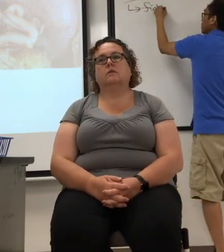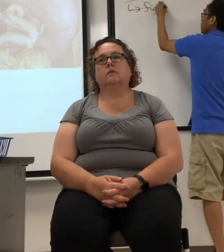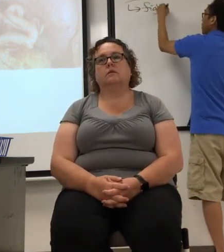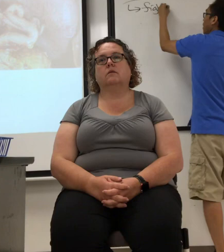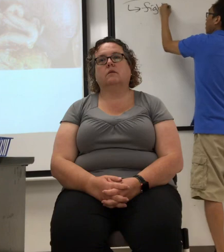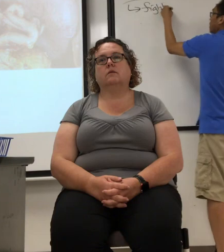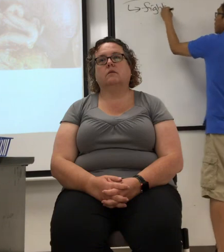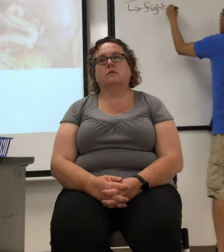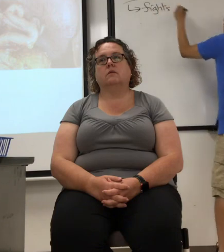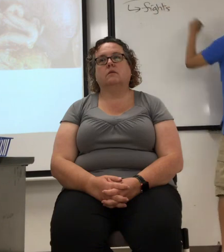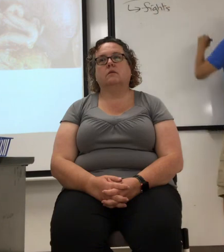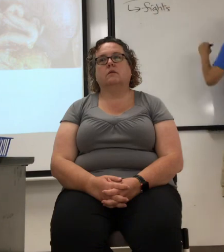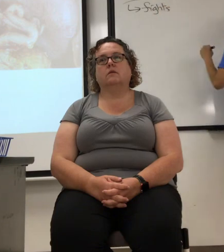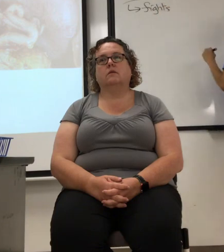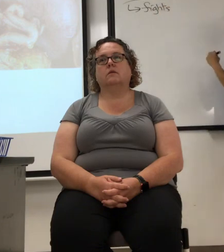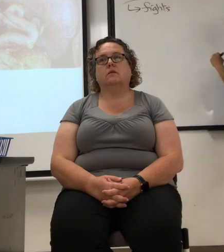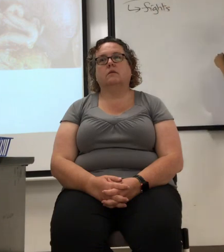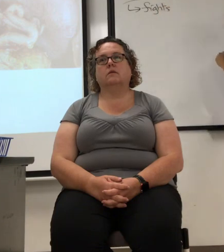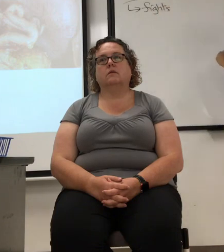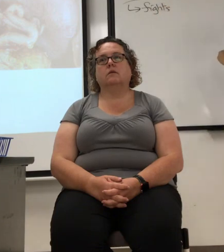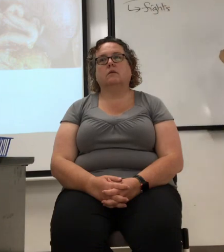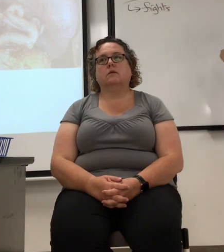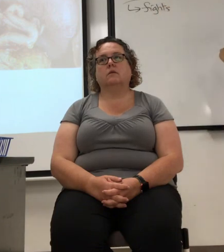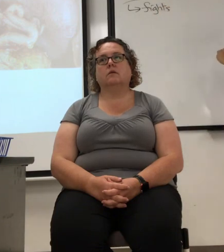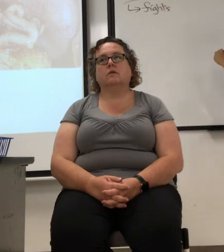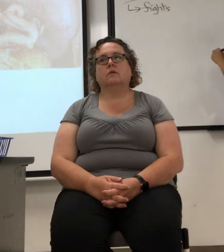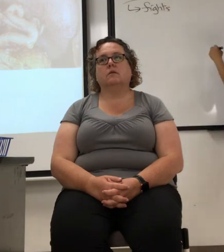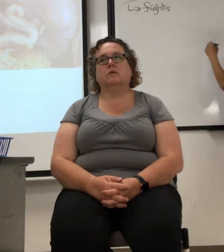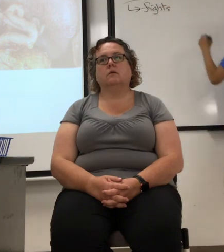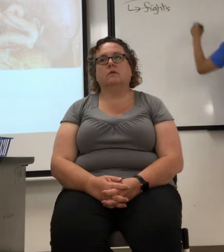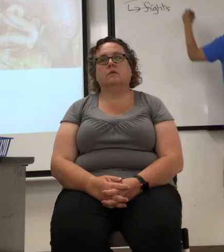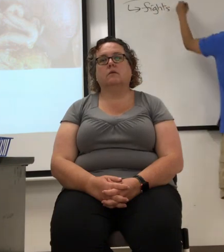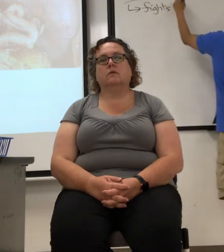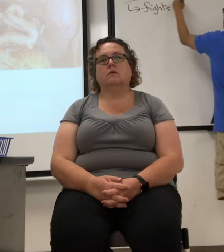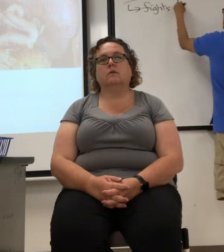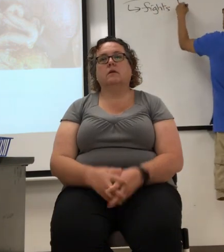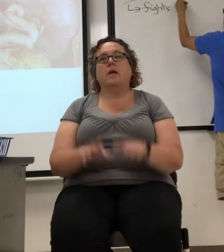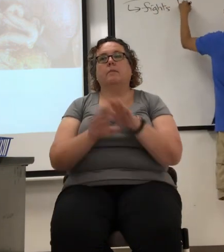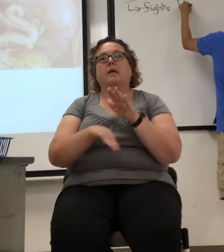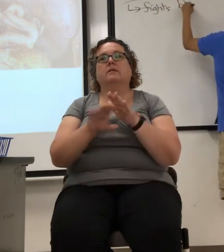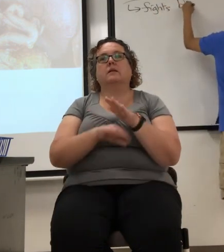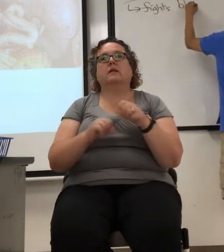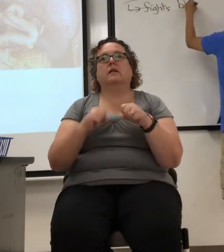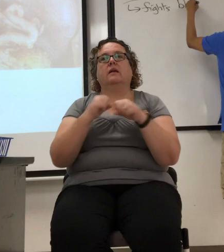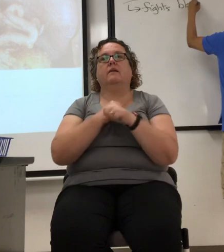Basically, fights bloodborne infections.